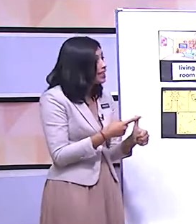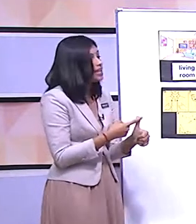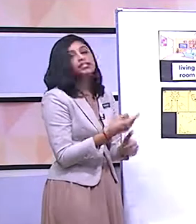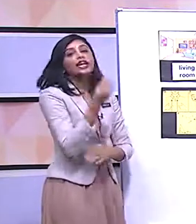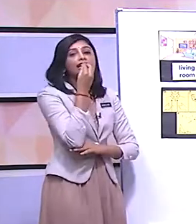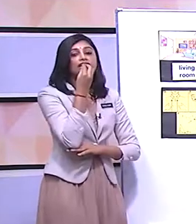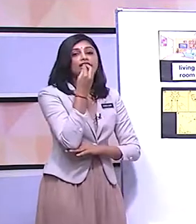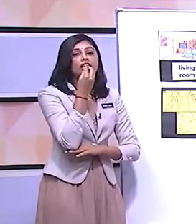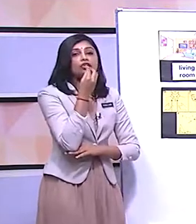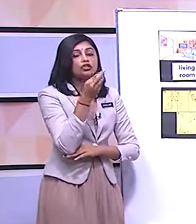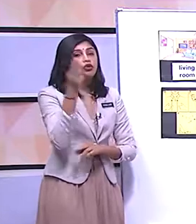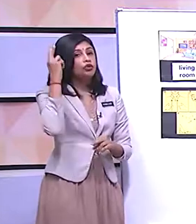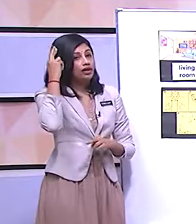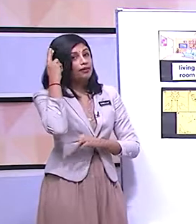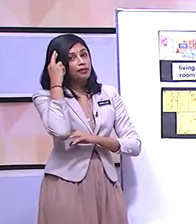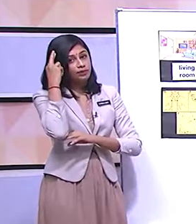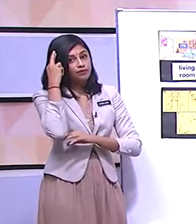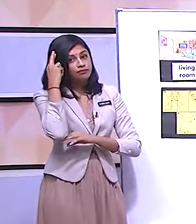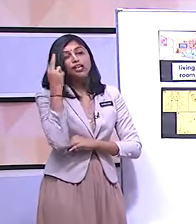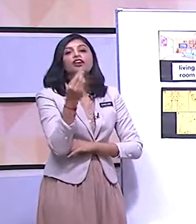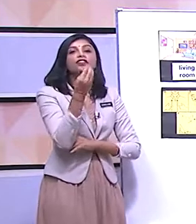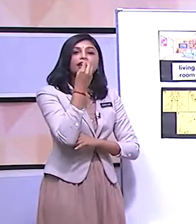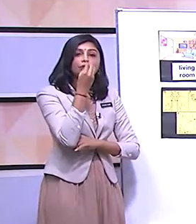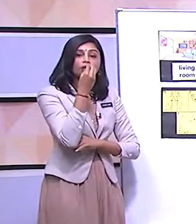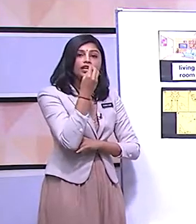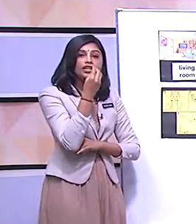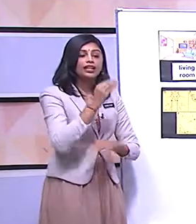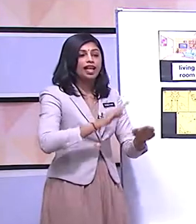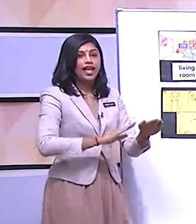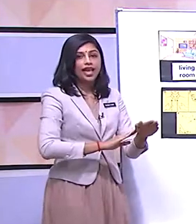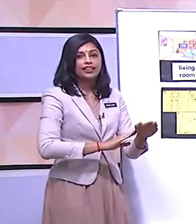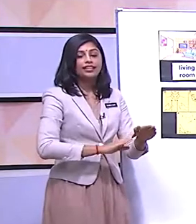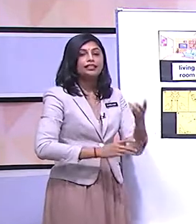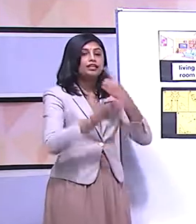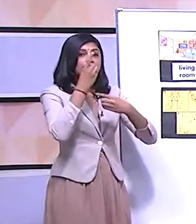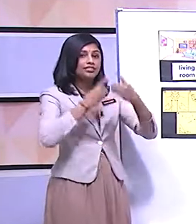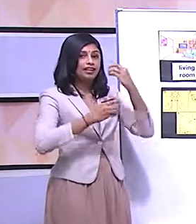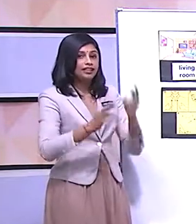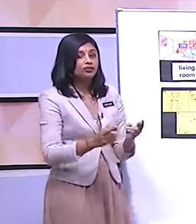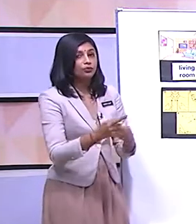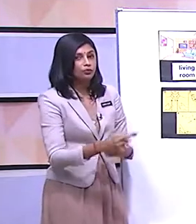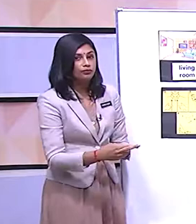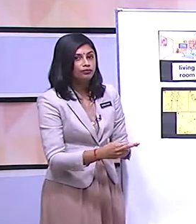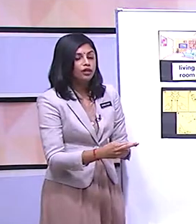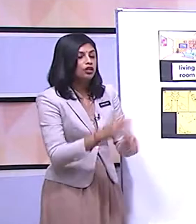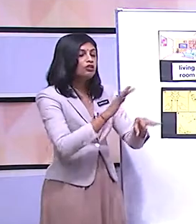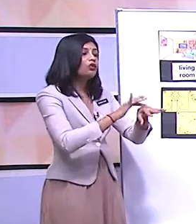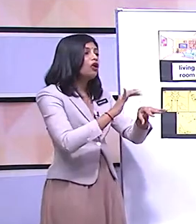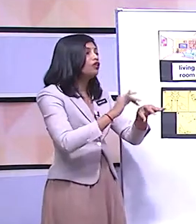Yes. Eat. So, remember, every time you eat at the dining room, you call your